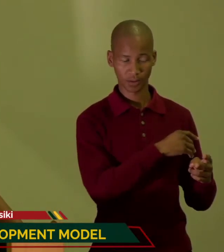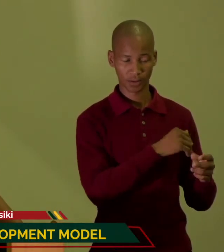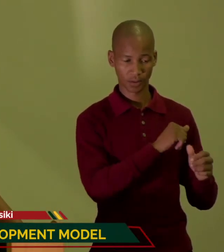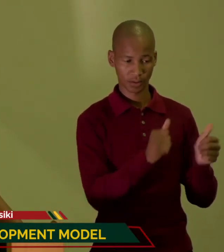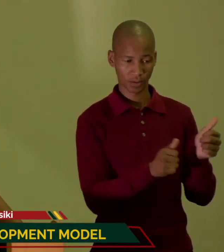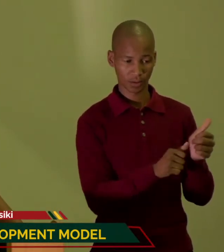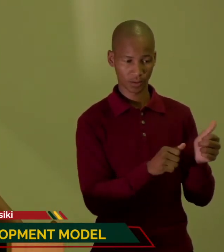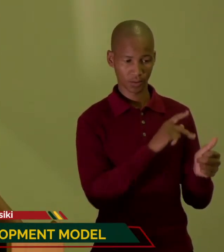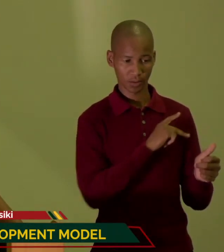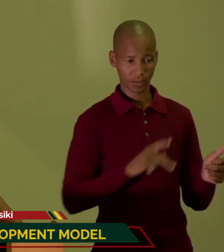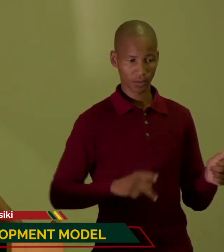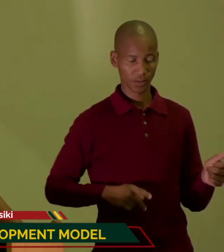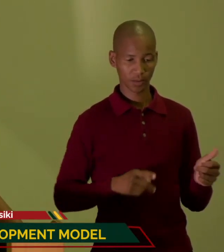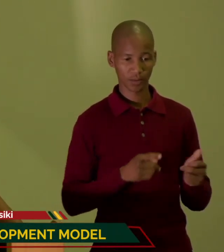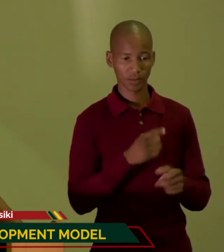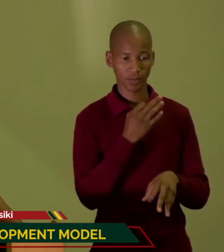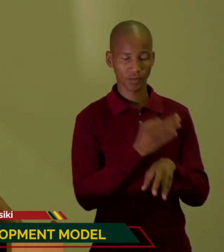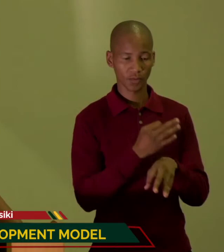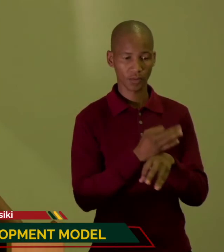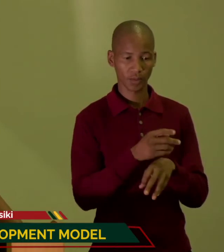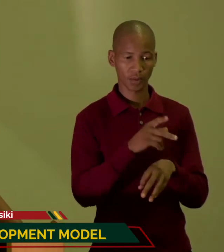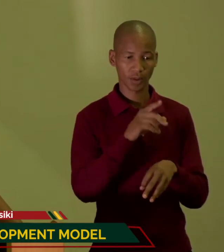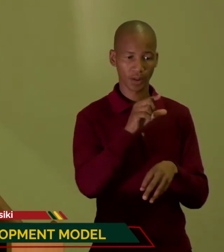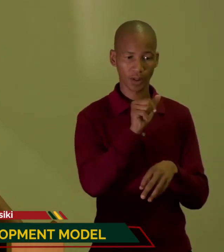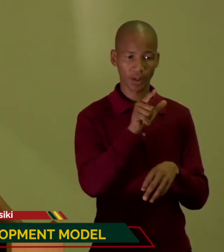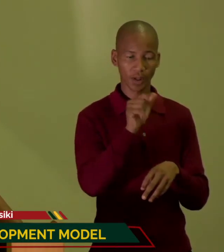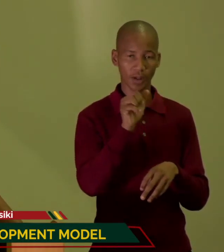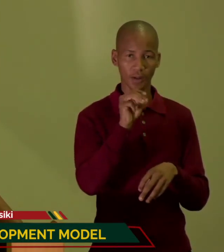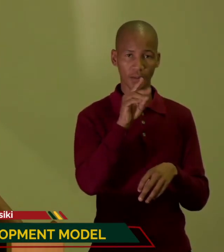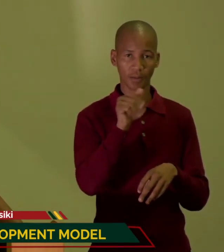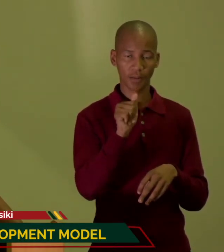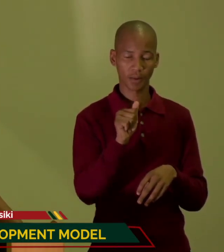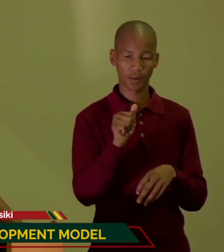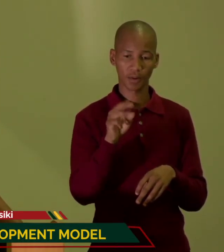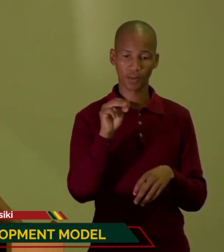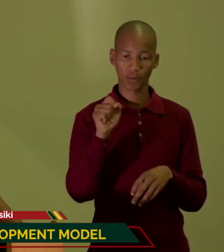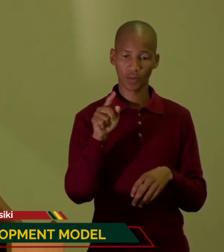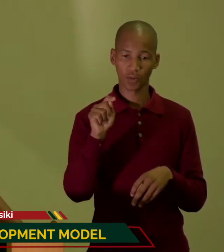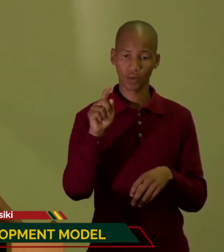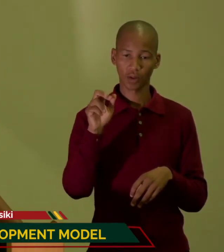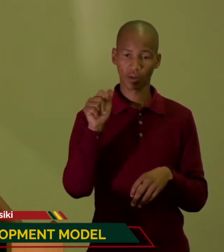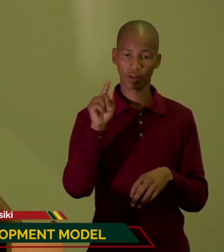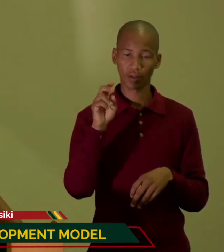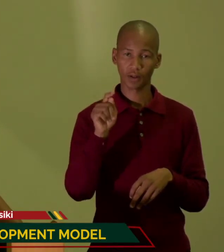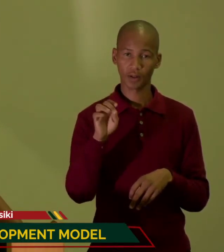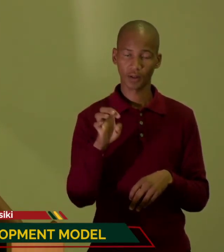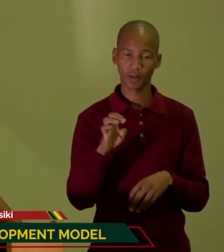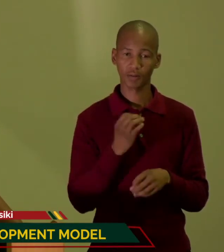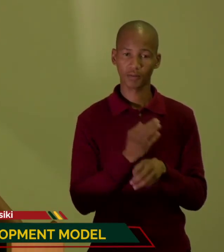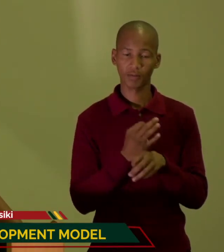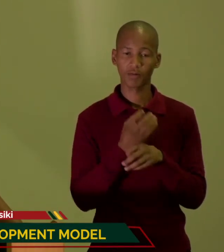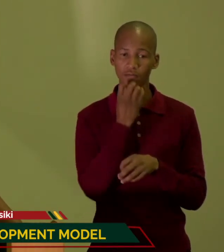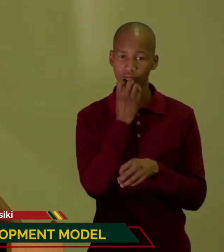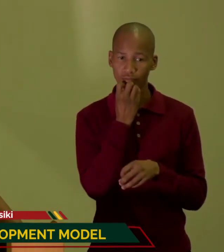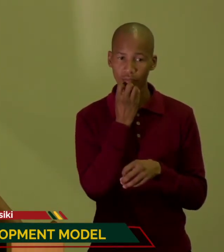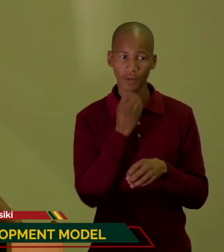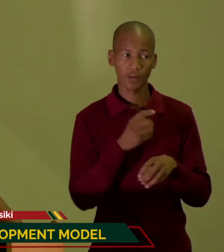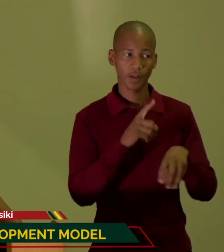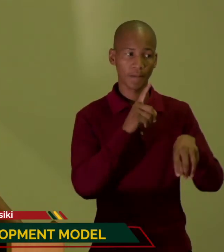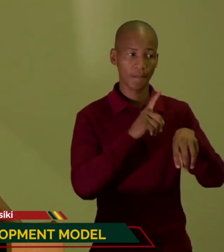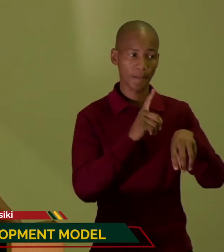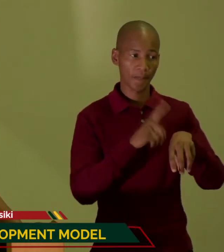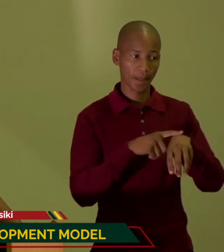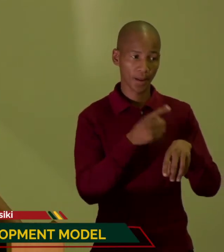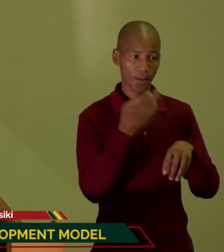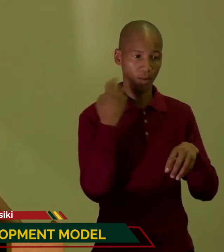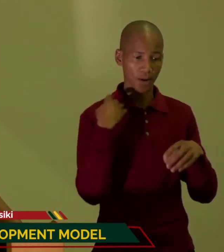Mutande came here in Inmosa. He left something. We expect when we see leaders,